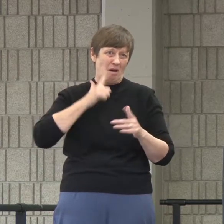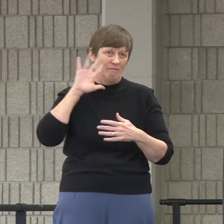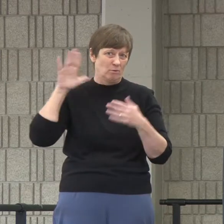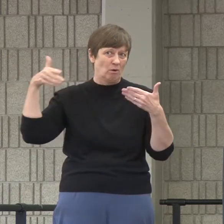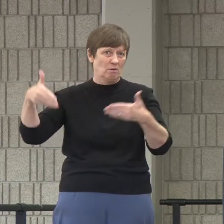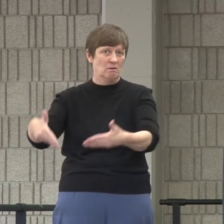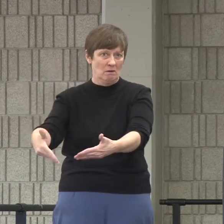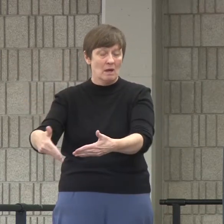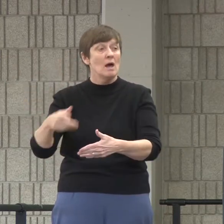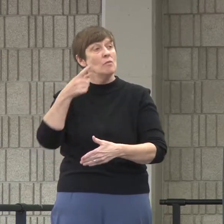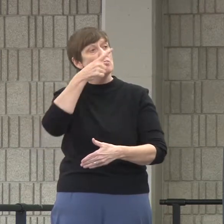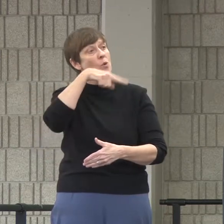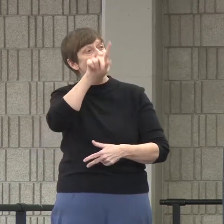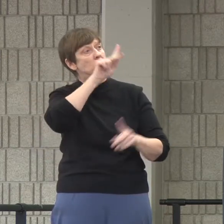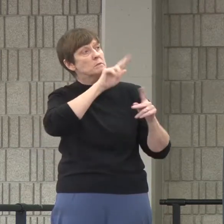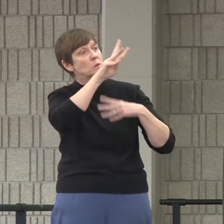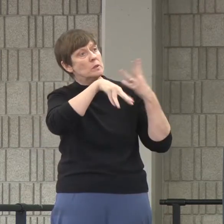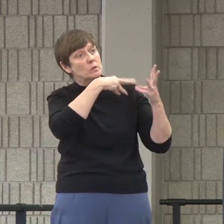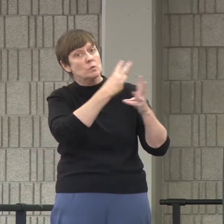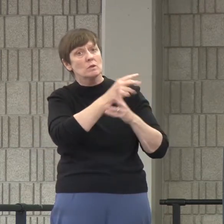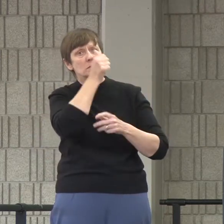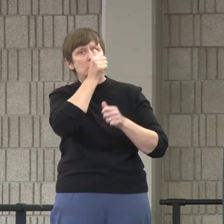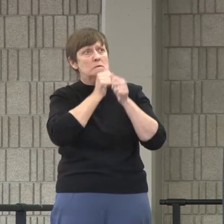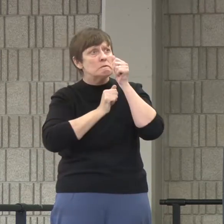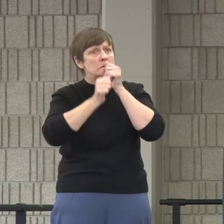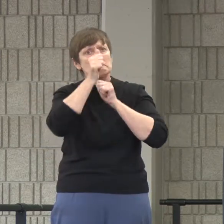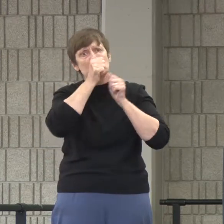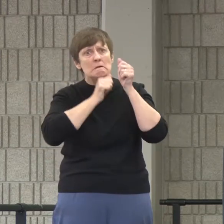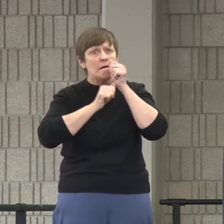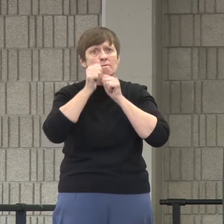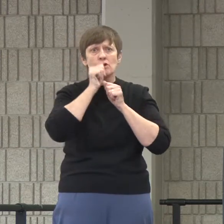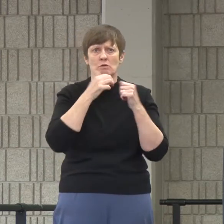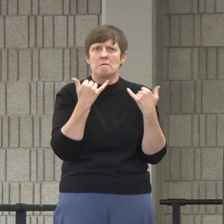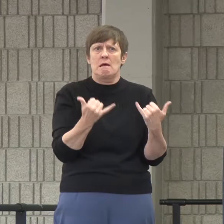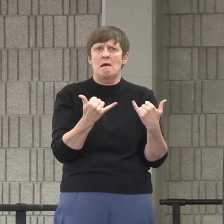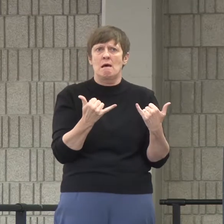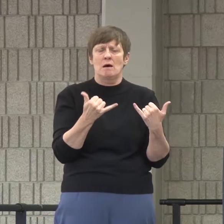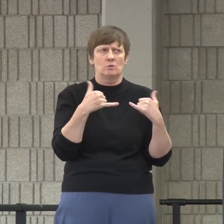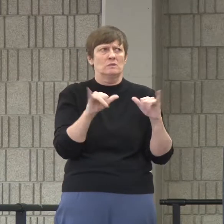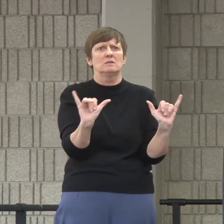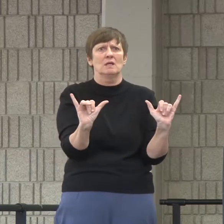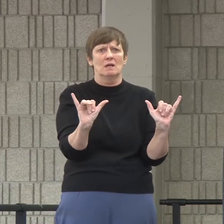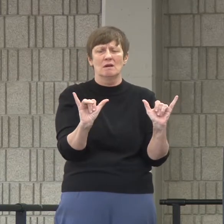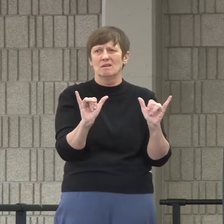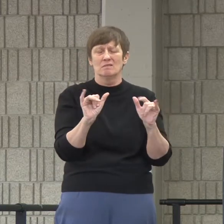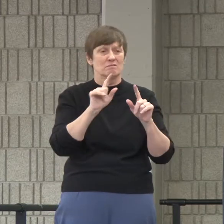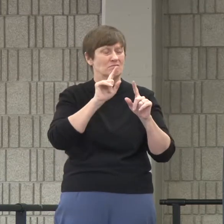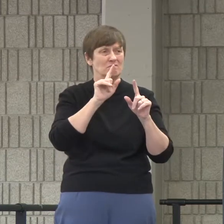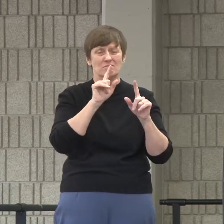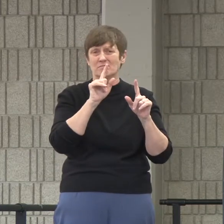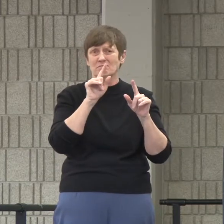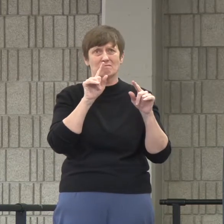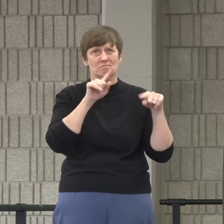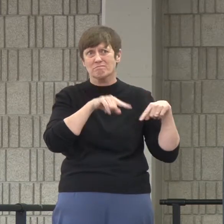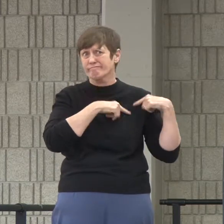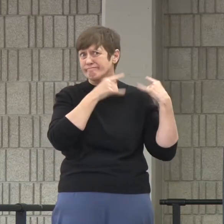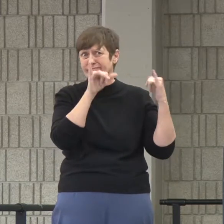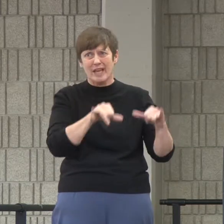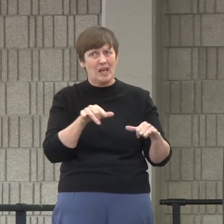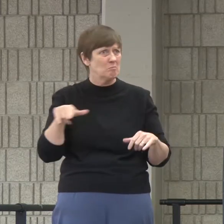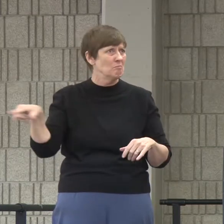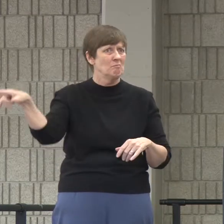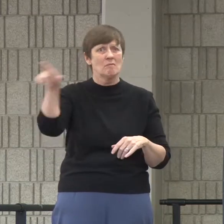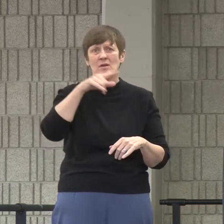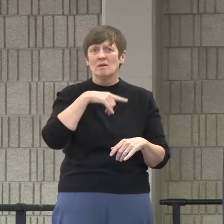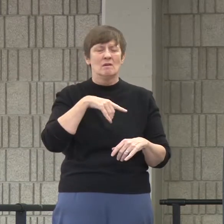the world who are suffering right now from the various plagues that we see around us, whether